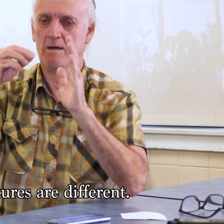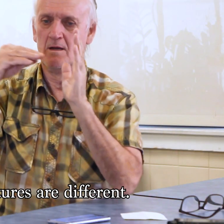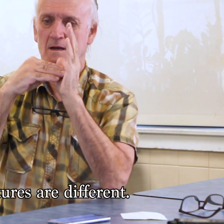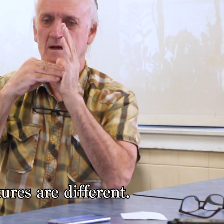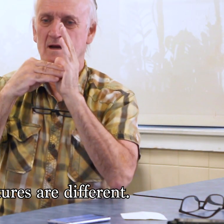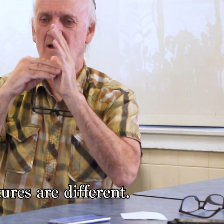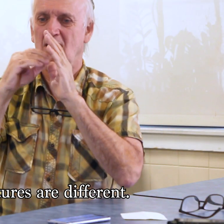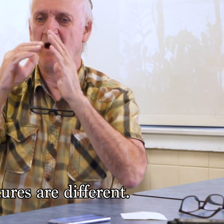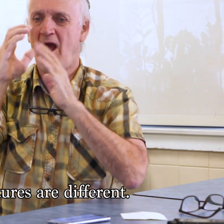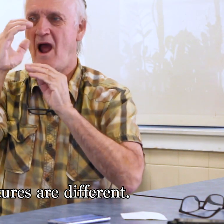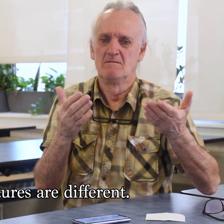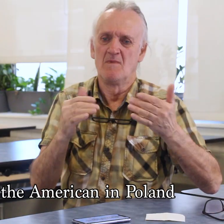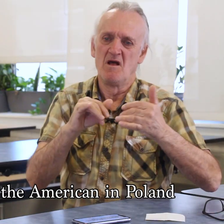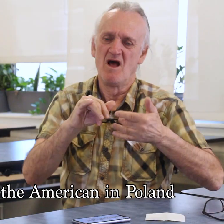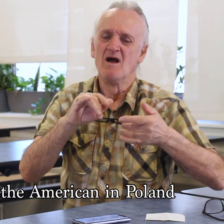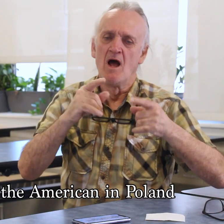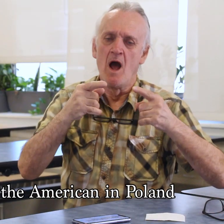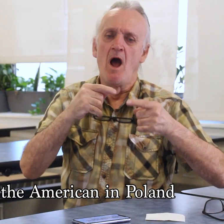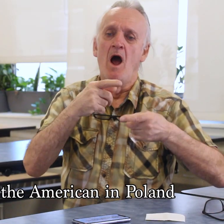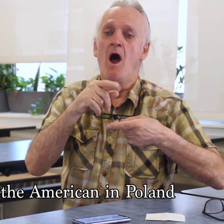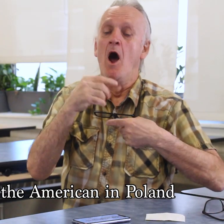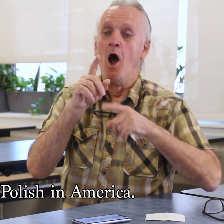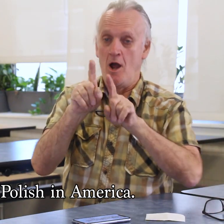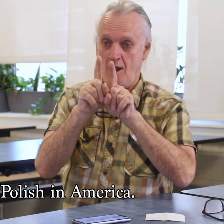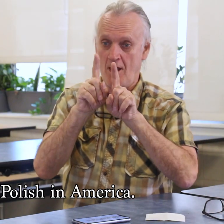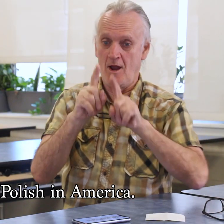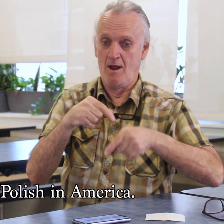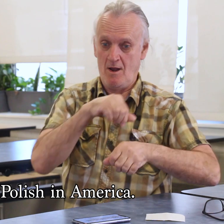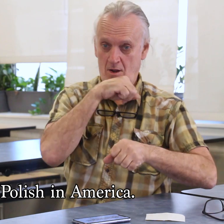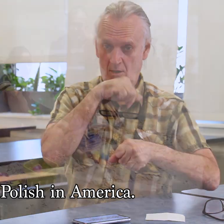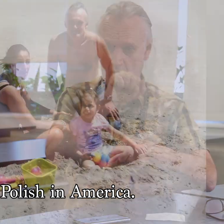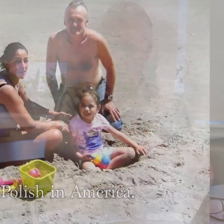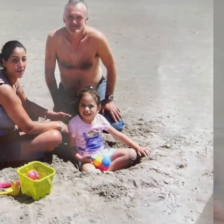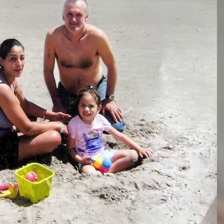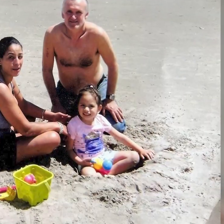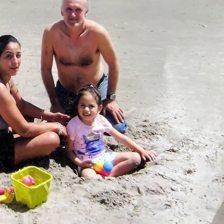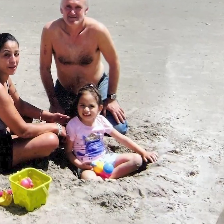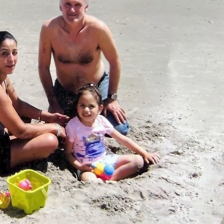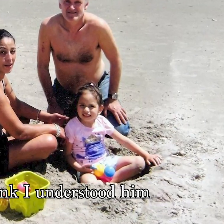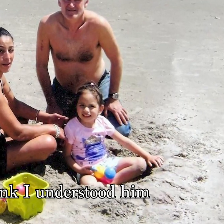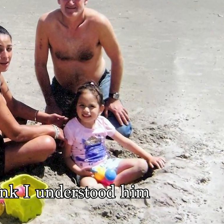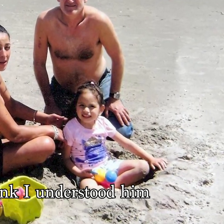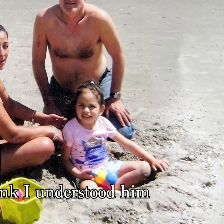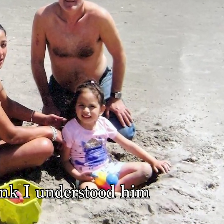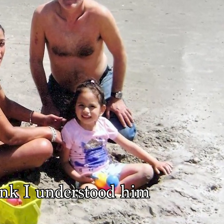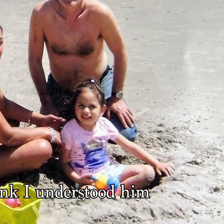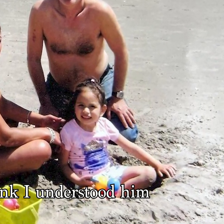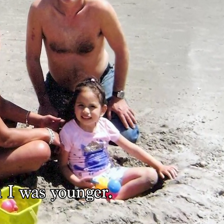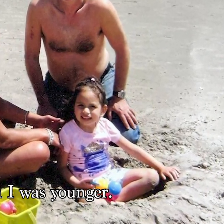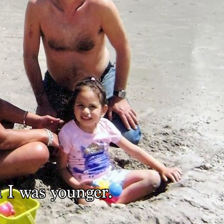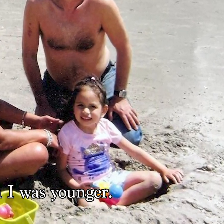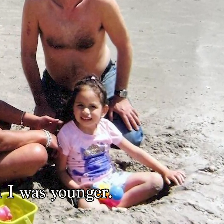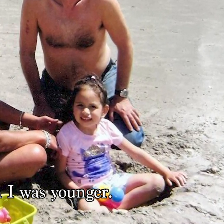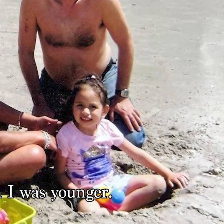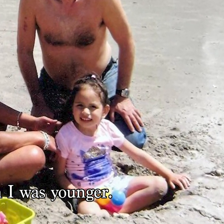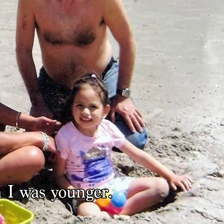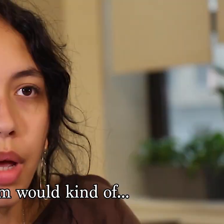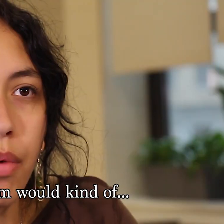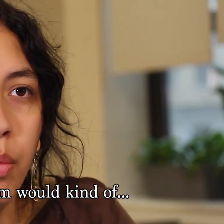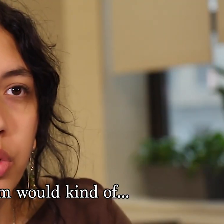the gestures are different. You can't use the American in Poland and the Polish in America. I don't think I understood him when I was younger. My mom would